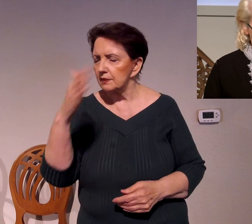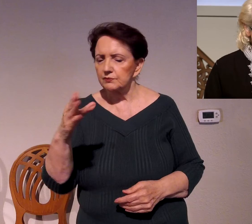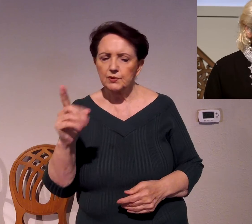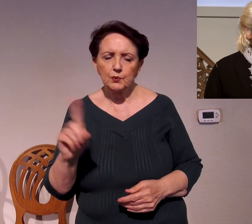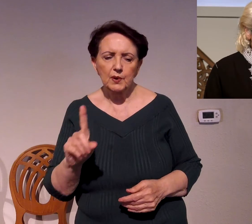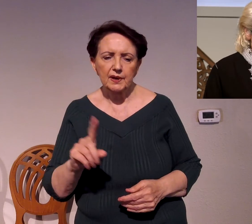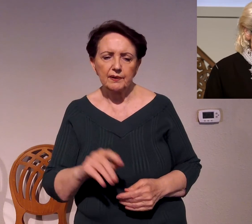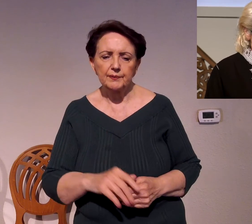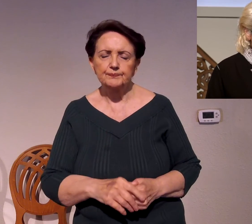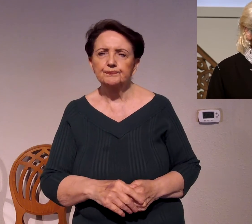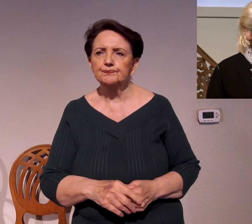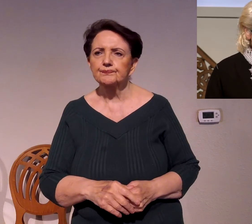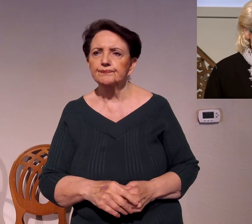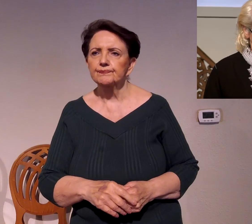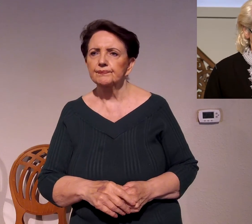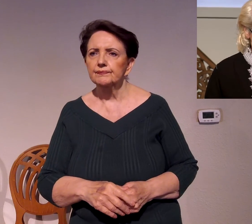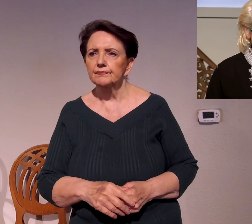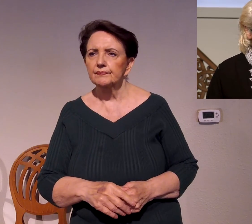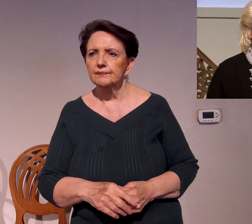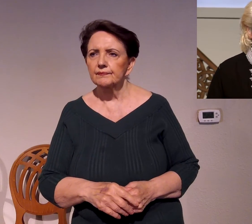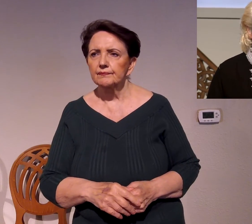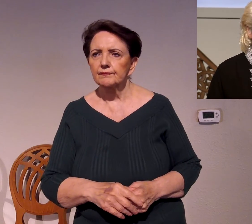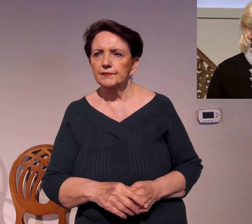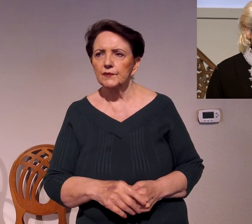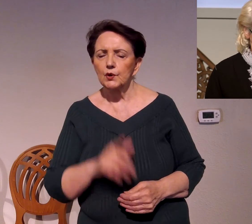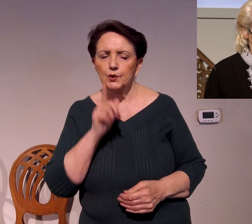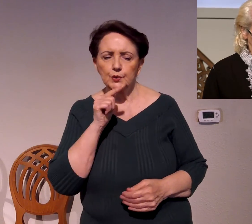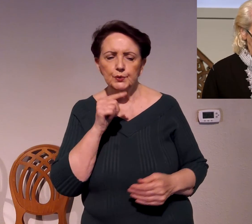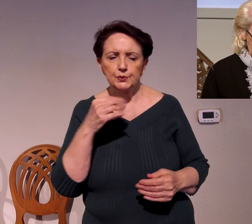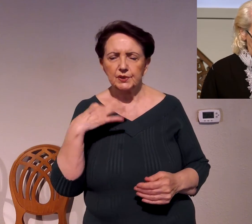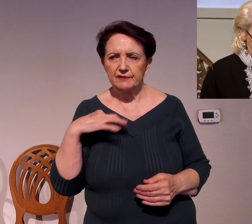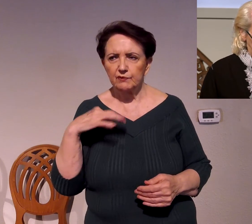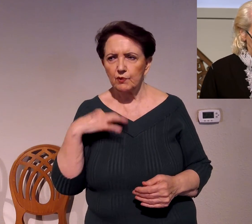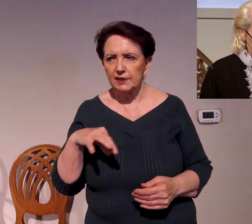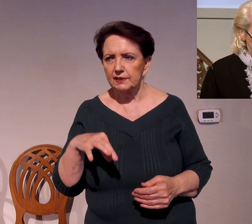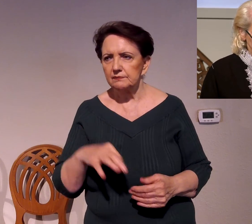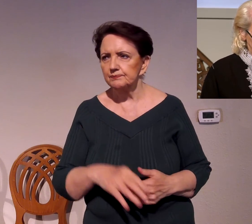what the attribution is. I don't know who to credit it for.